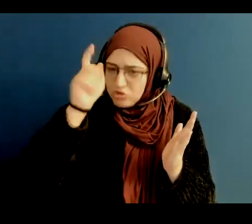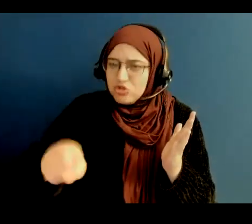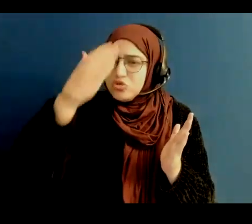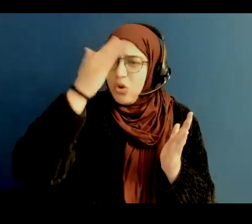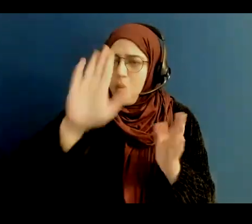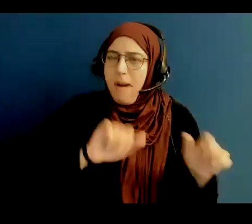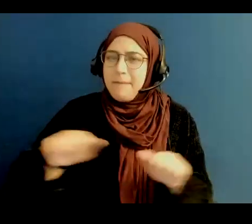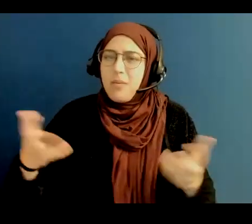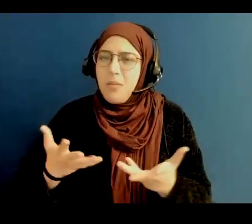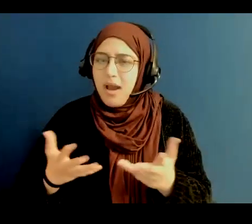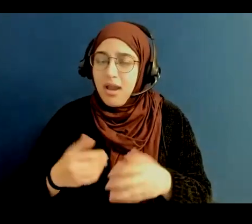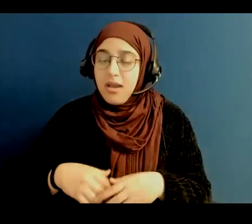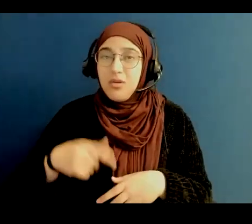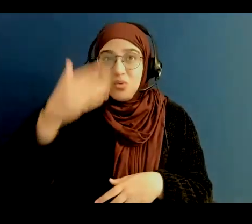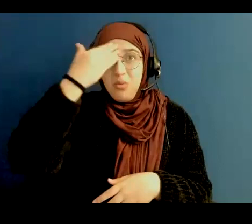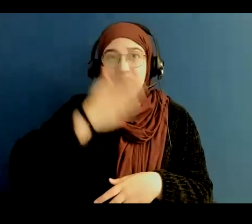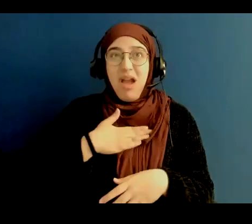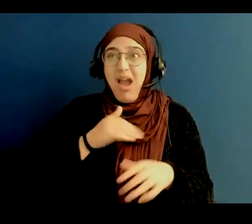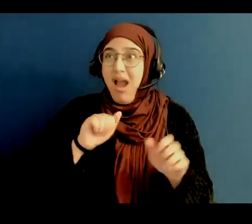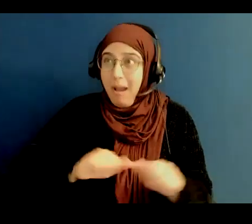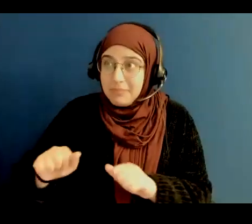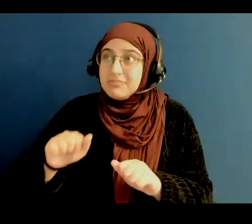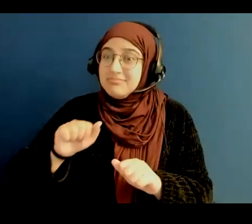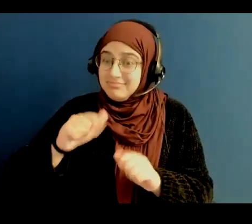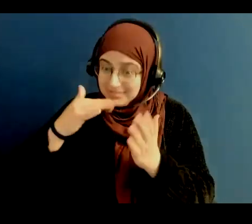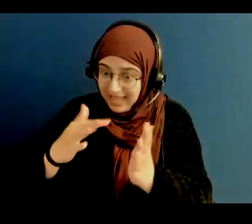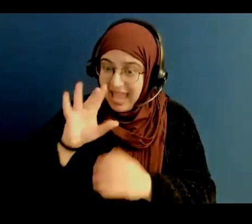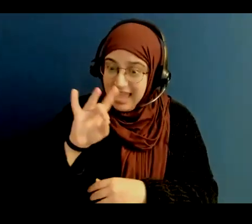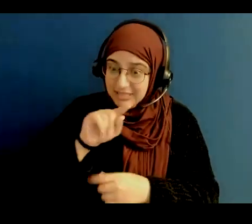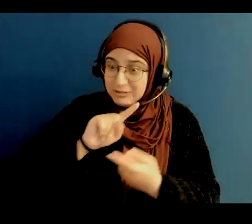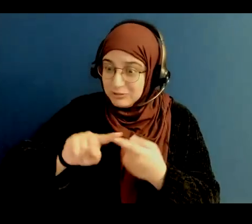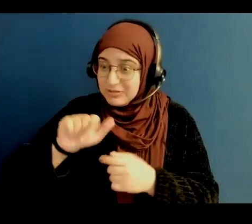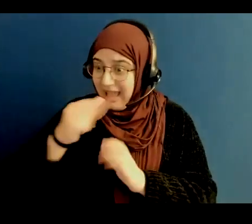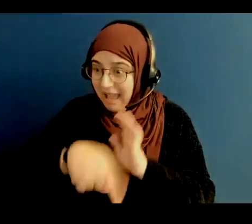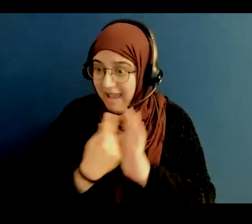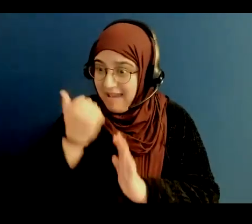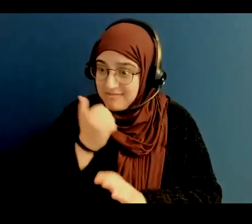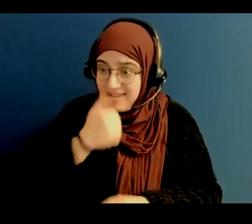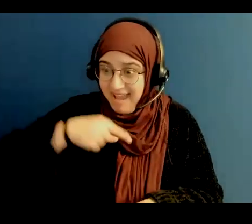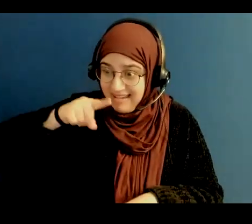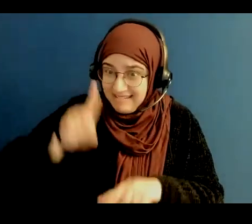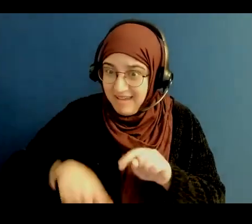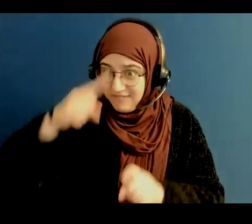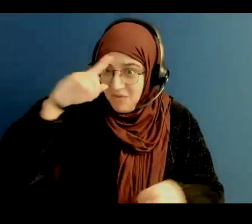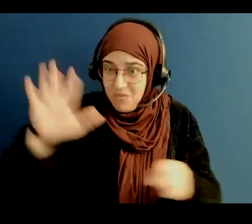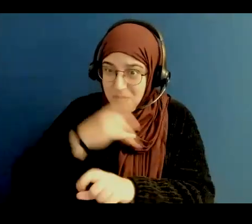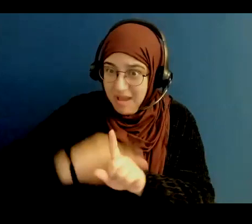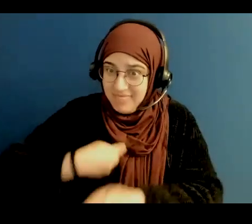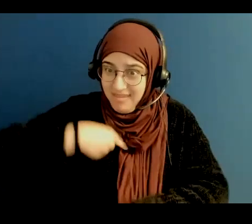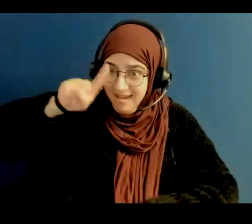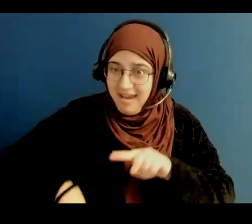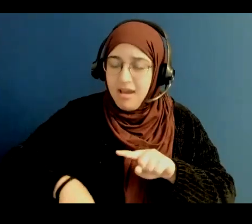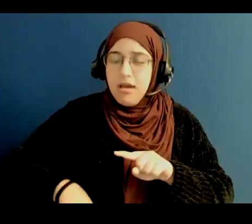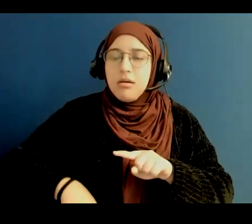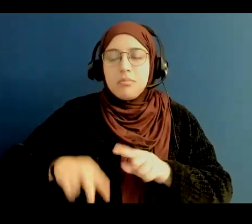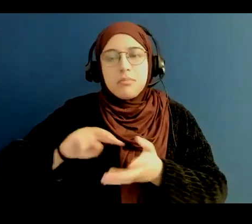capabilities will not let you study 8 hours in a day for a whole month, then do you know what that means? It means that you need to study all the way from the